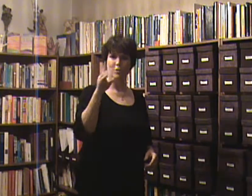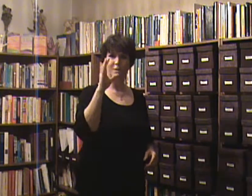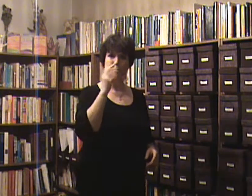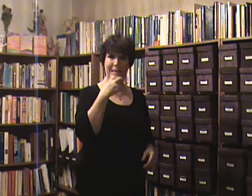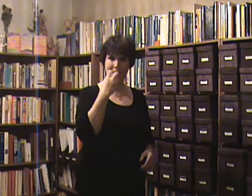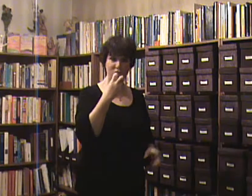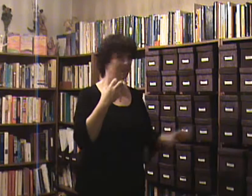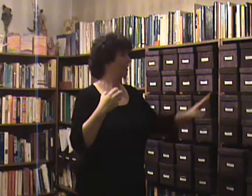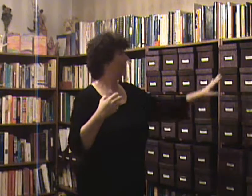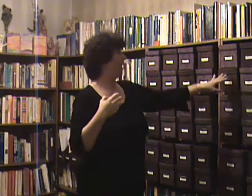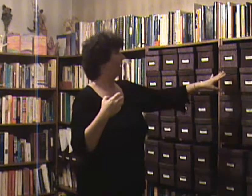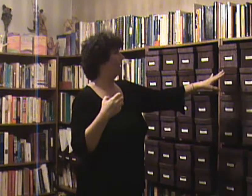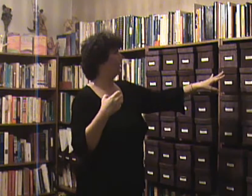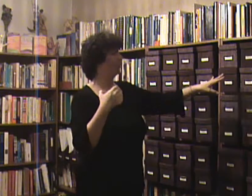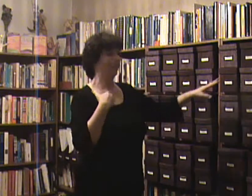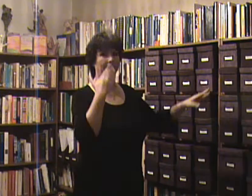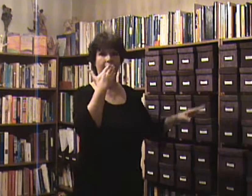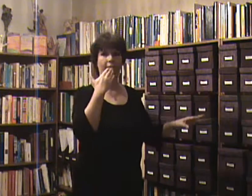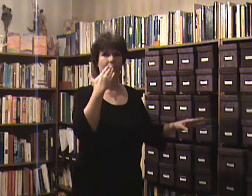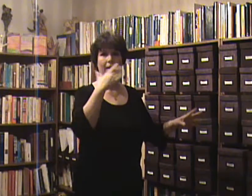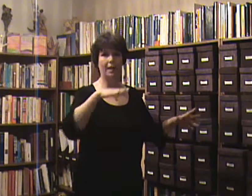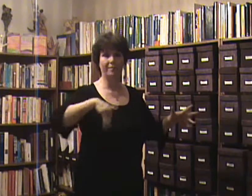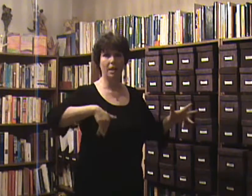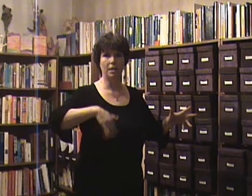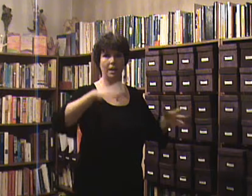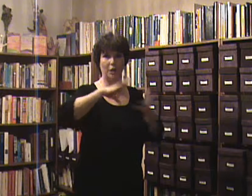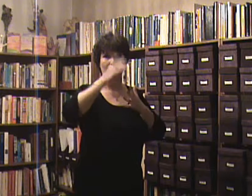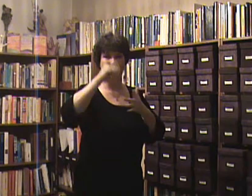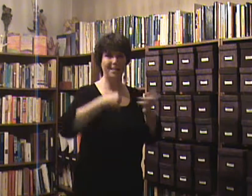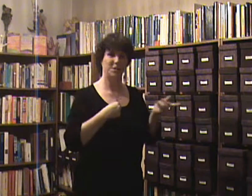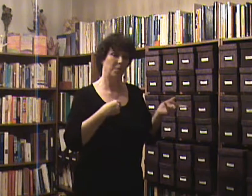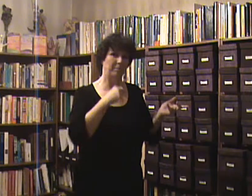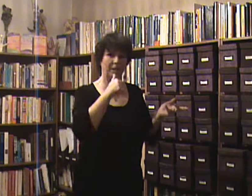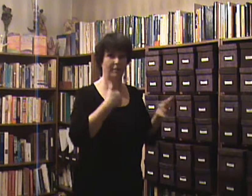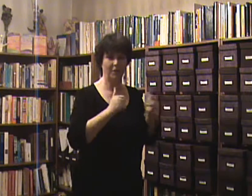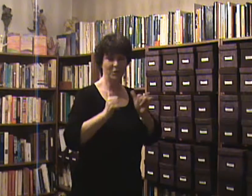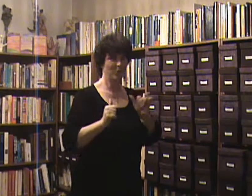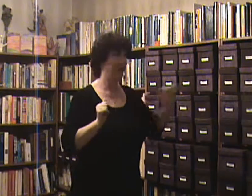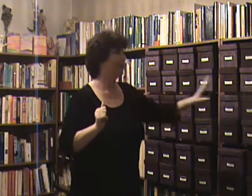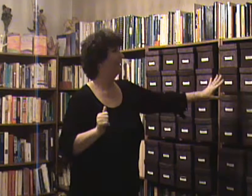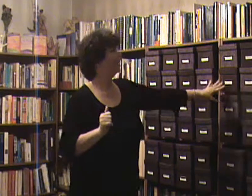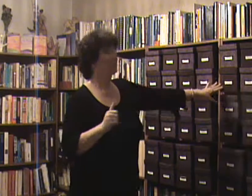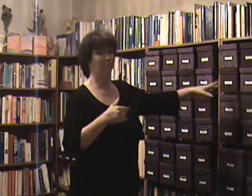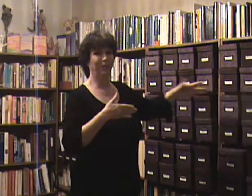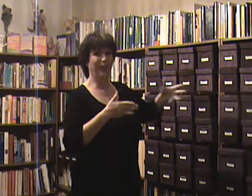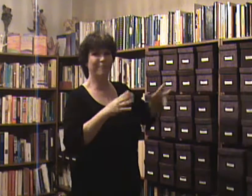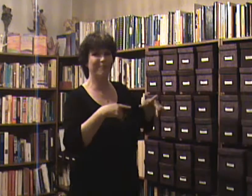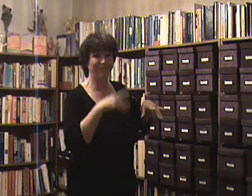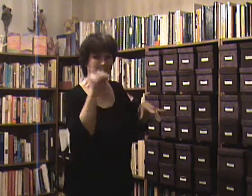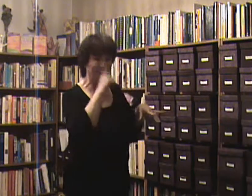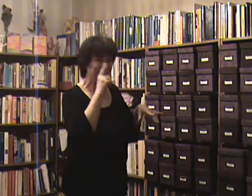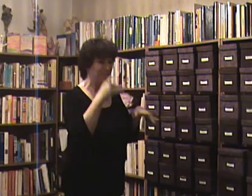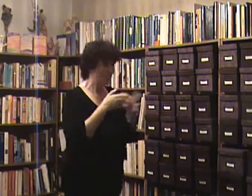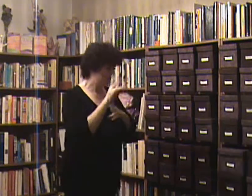cued speech, and I have not yet learned that, so I'm not even going to try to bluff my way through